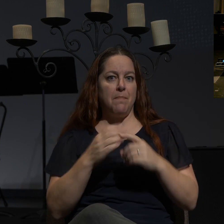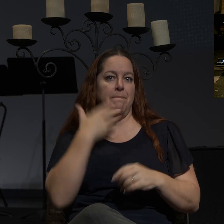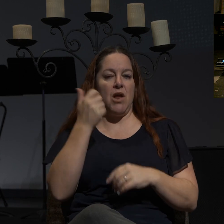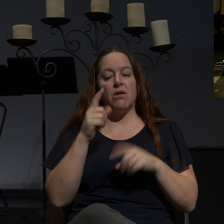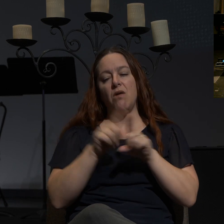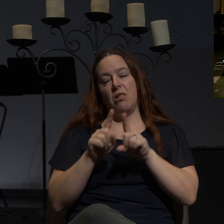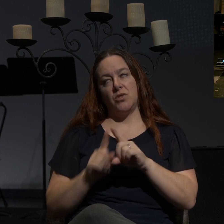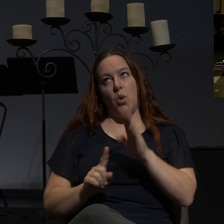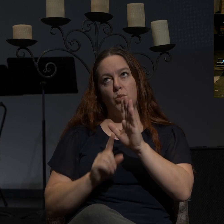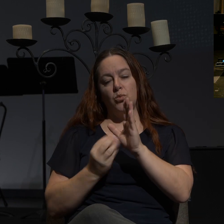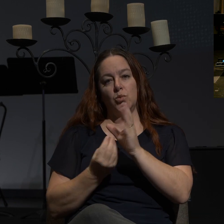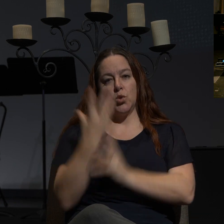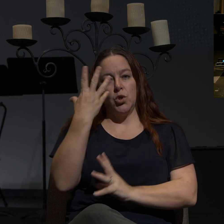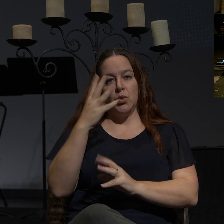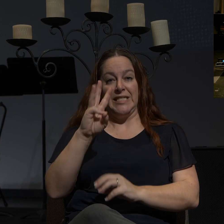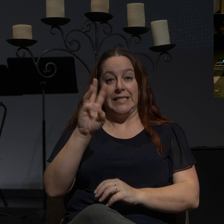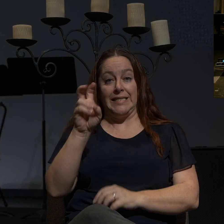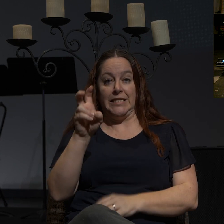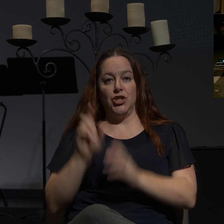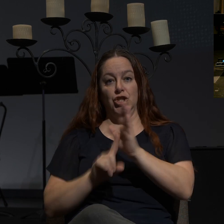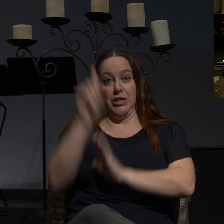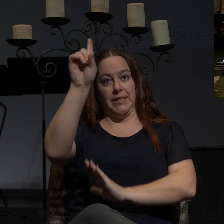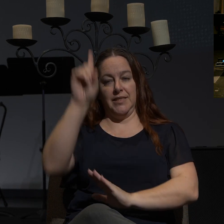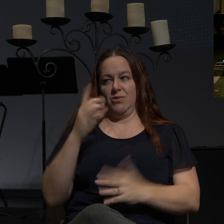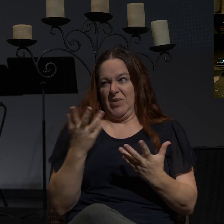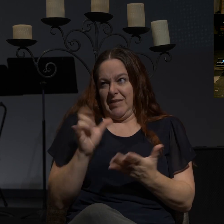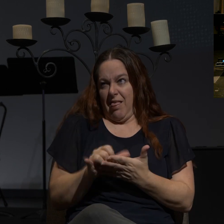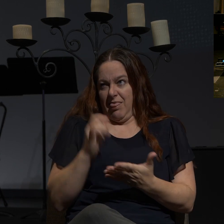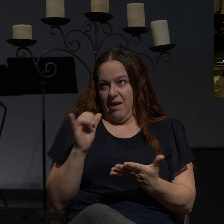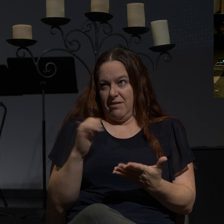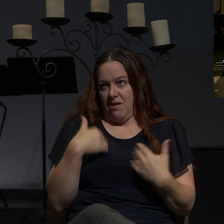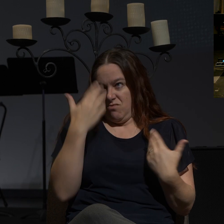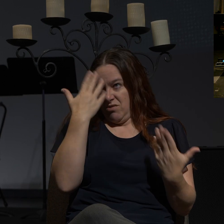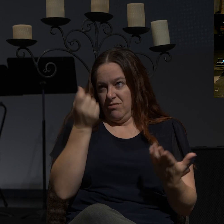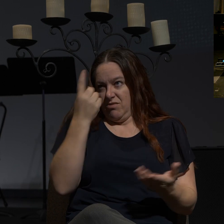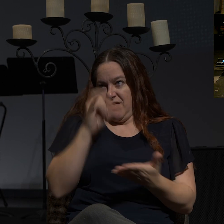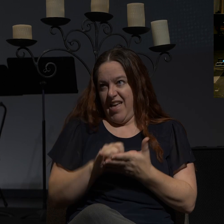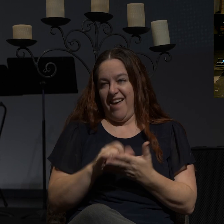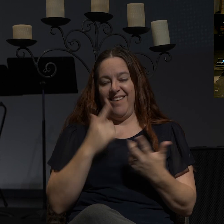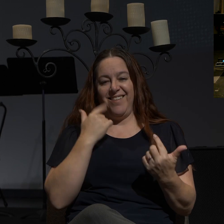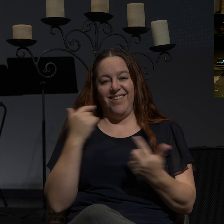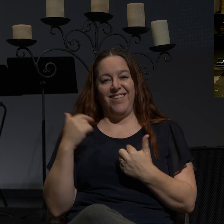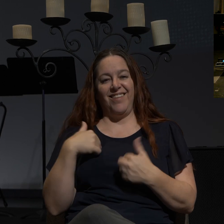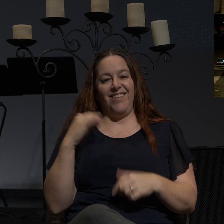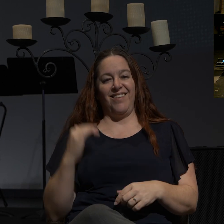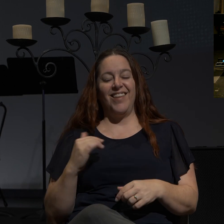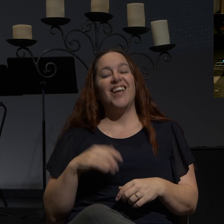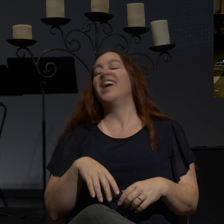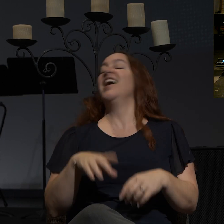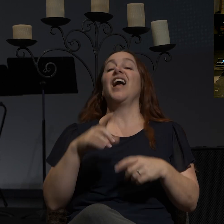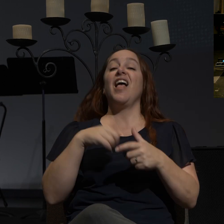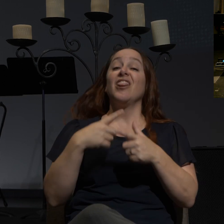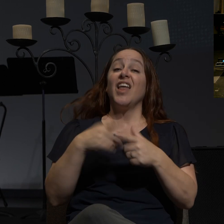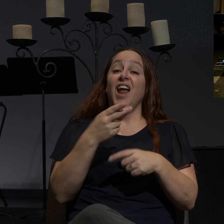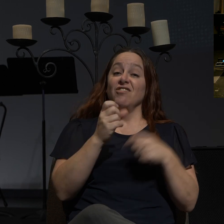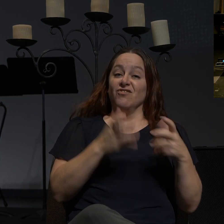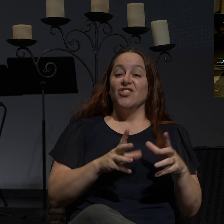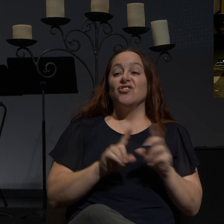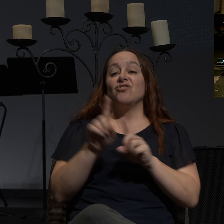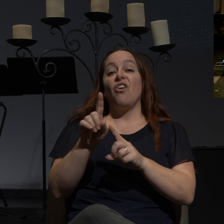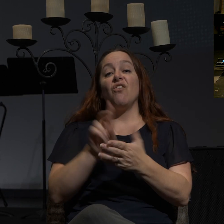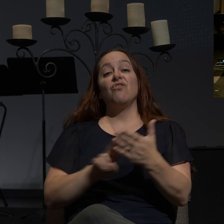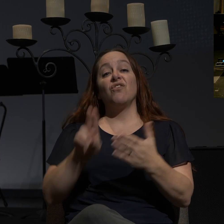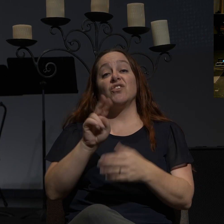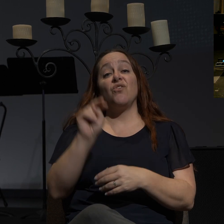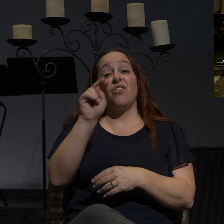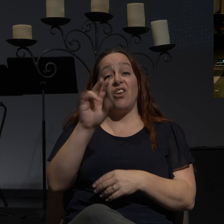6 inches, which, what's that like? I don't know. Anyway, And then he starred in high school, went on to play at the University